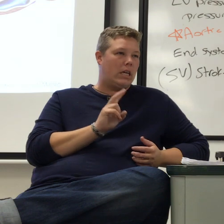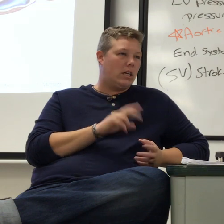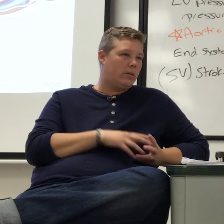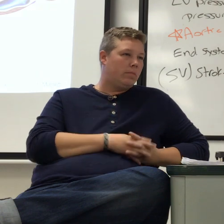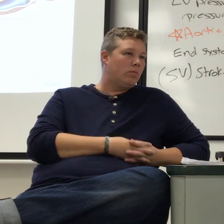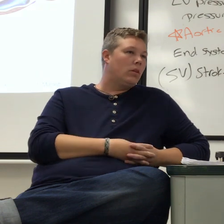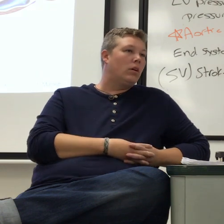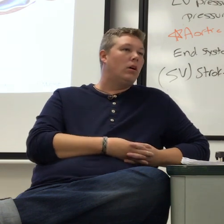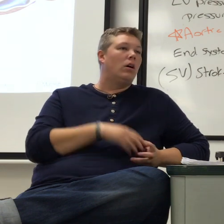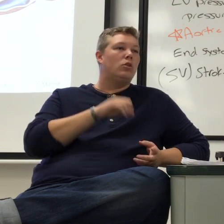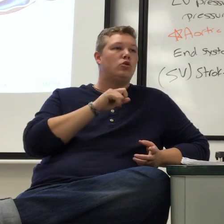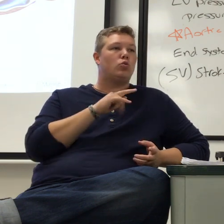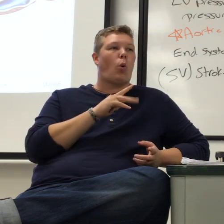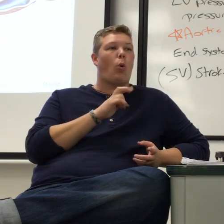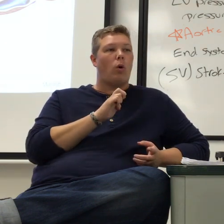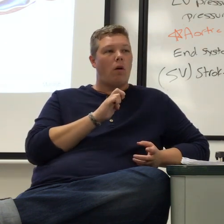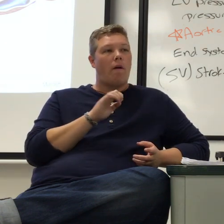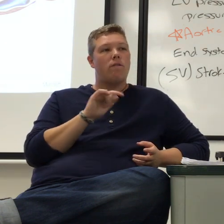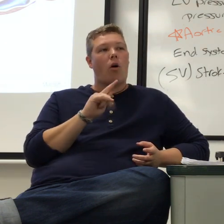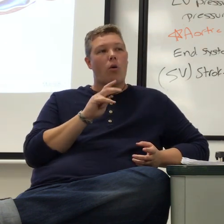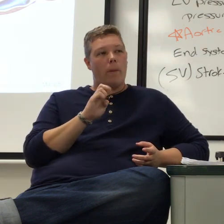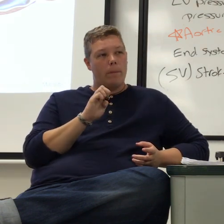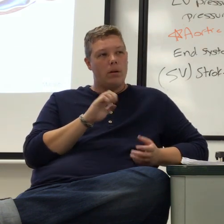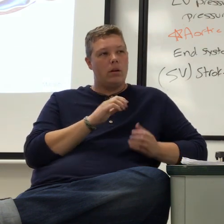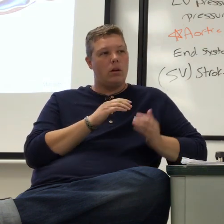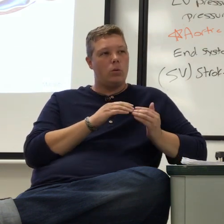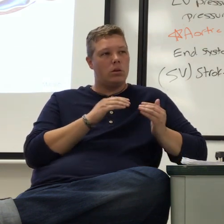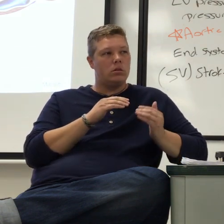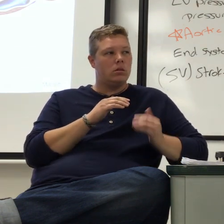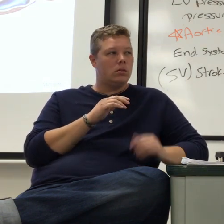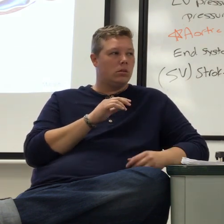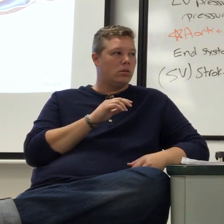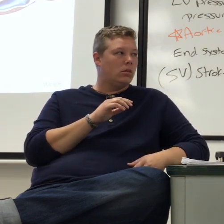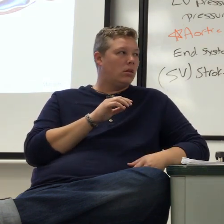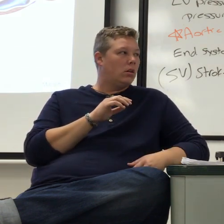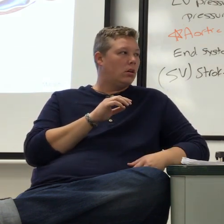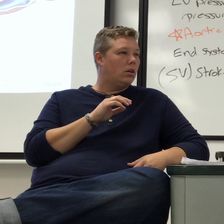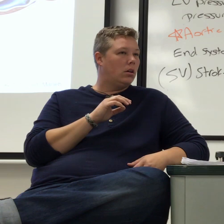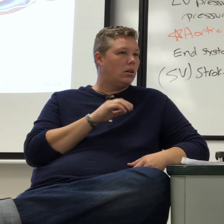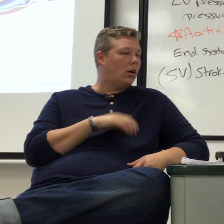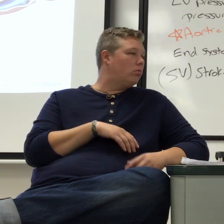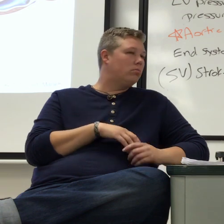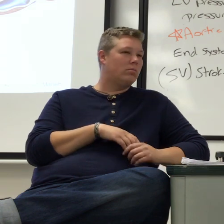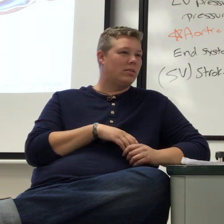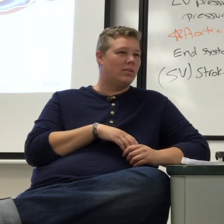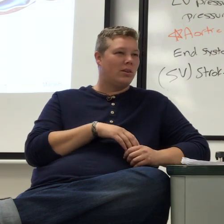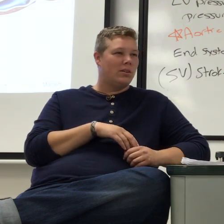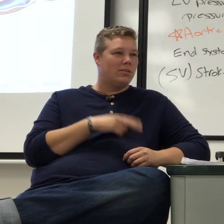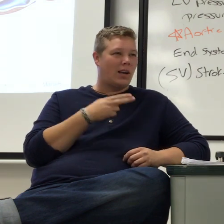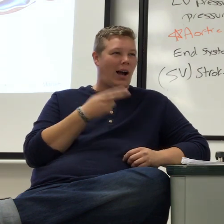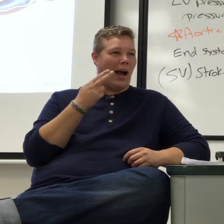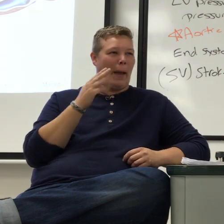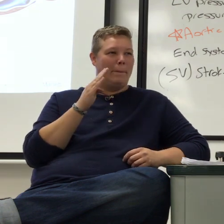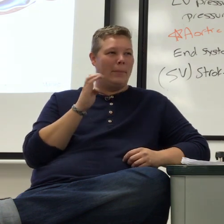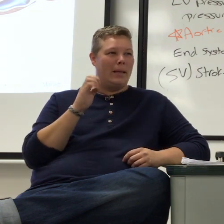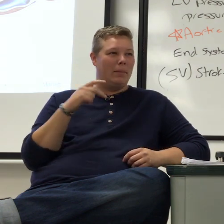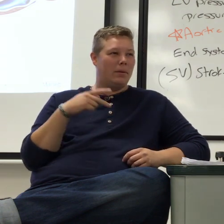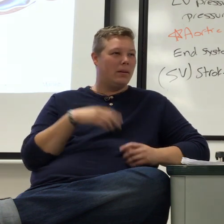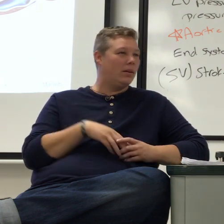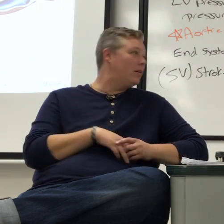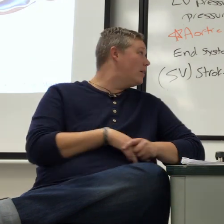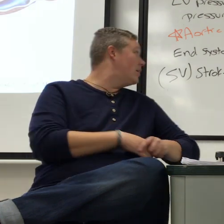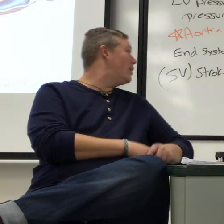Stroke volume equals the EDV minus the ESV. Calculate that. Give me a number.